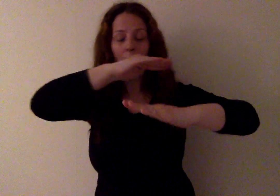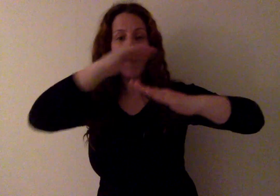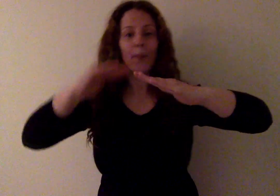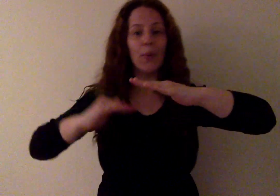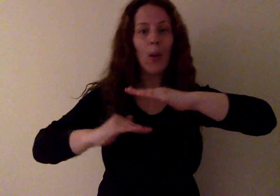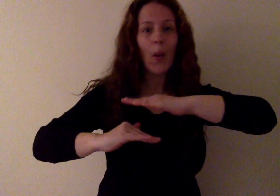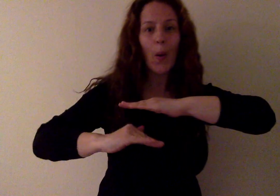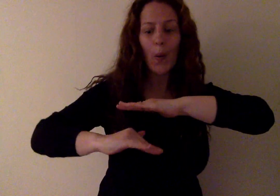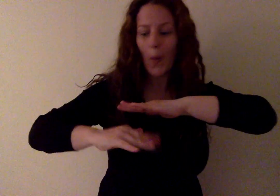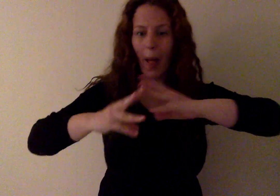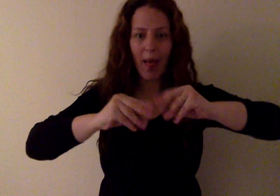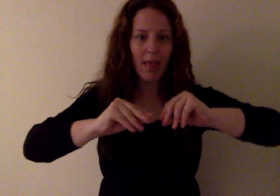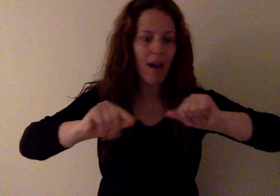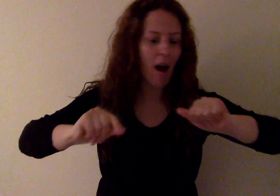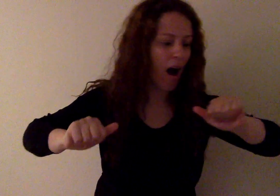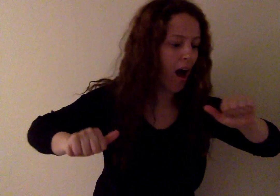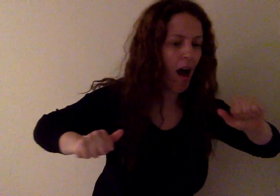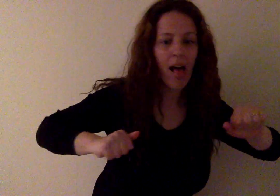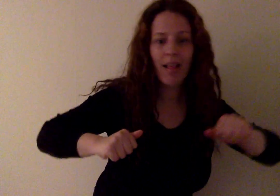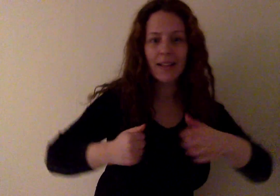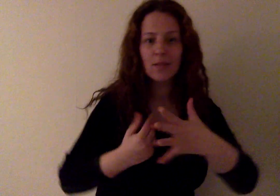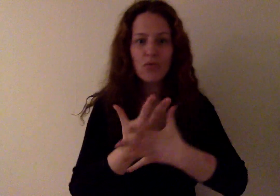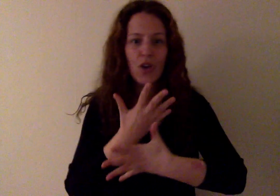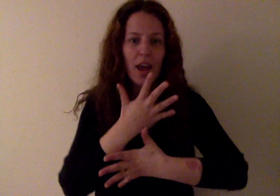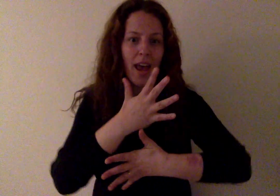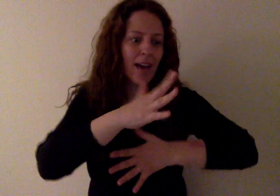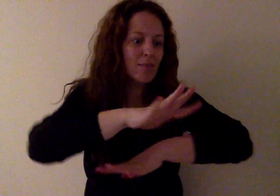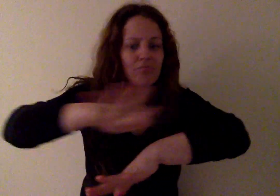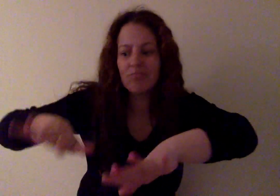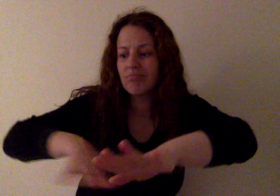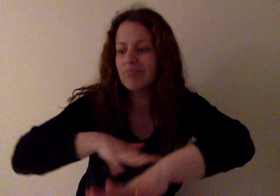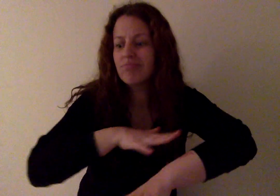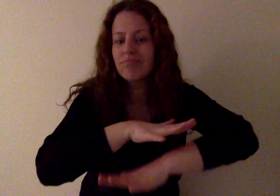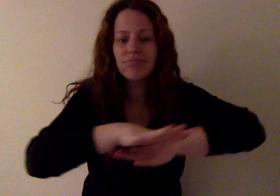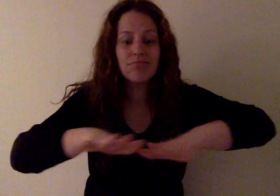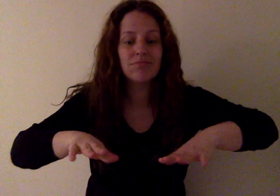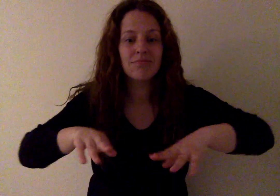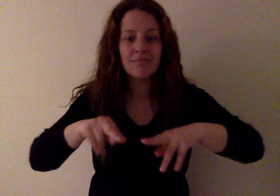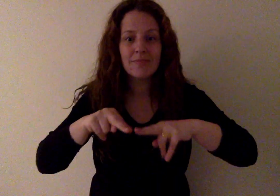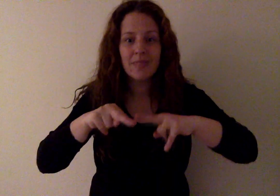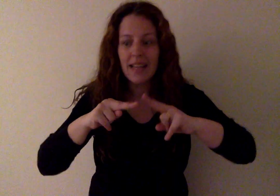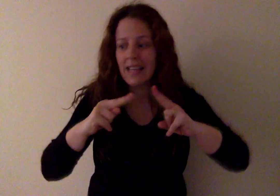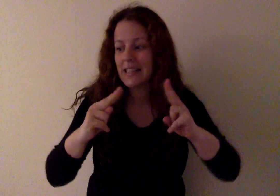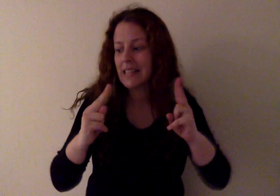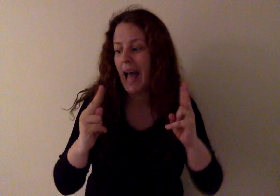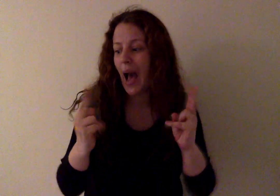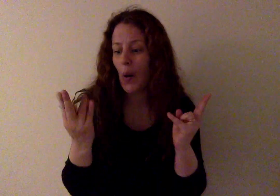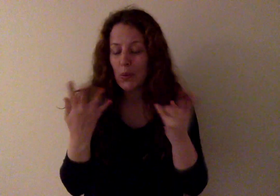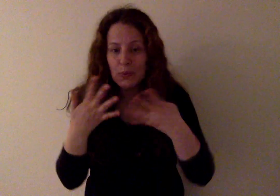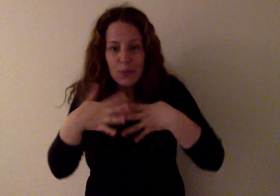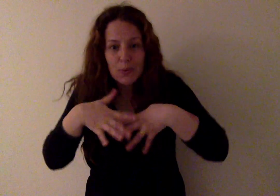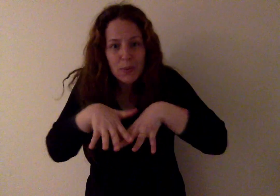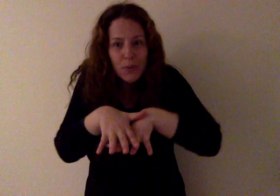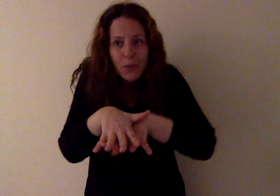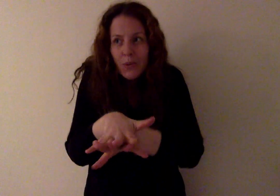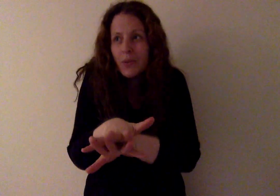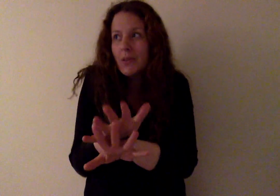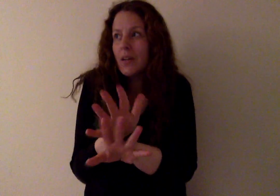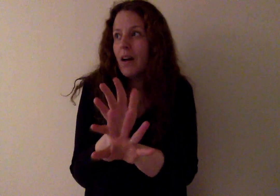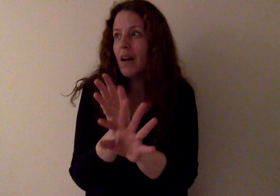penetrating even his dark and lowly little house, with its spirit of divine discontent and longing.